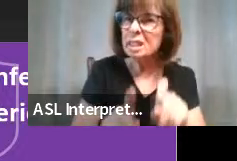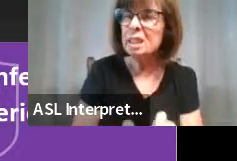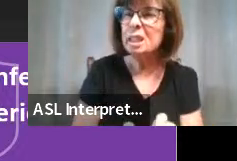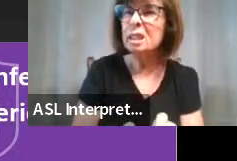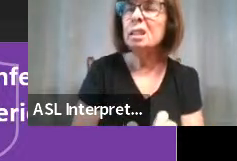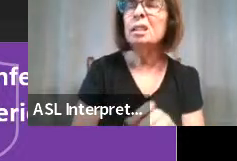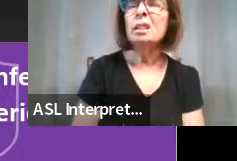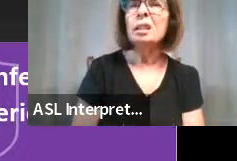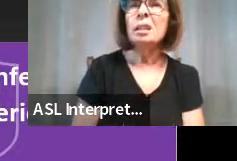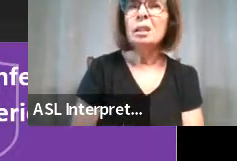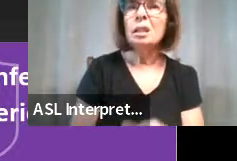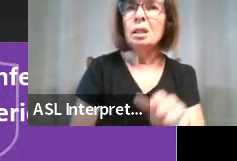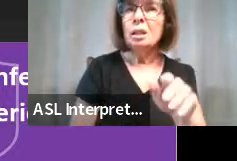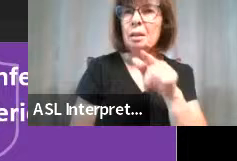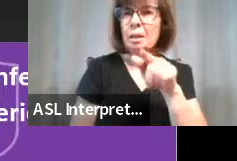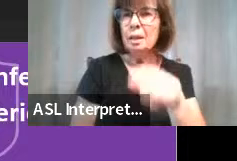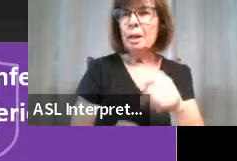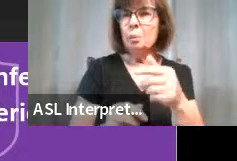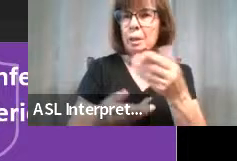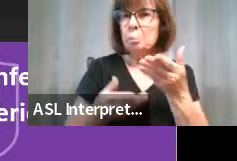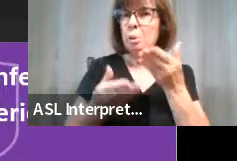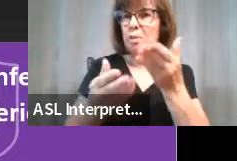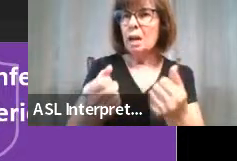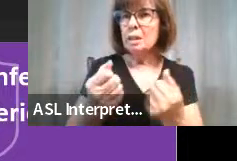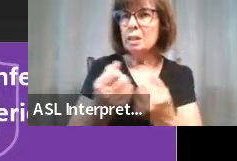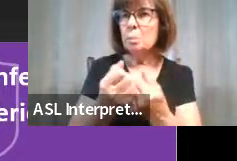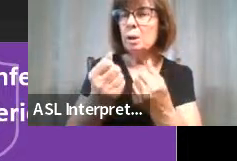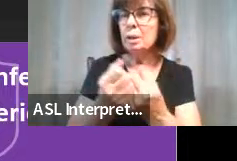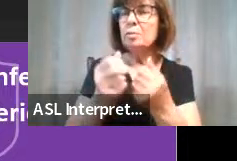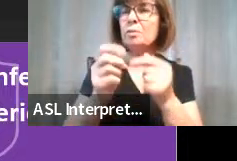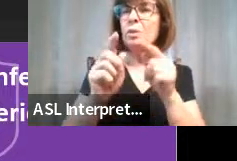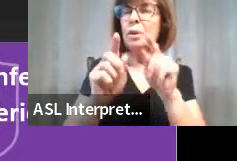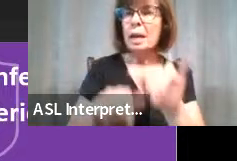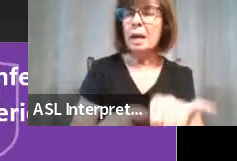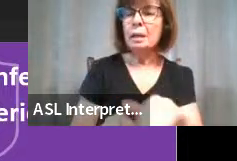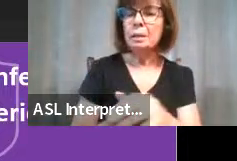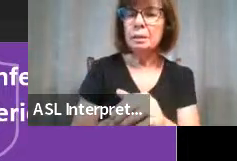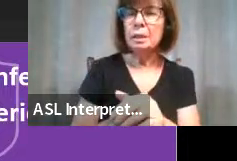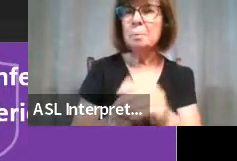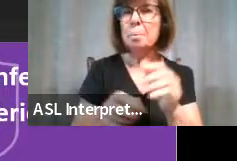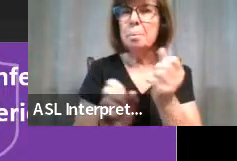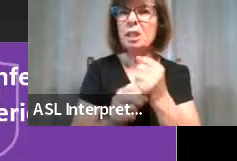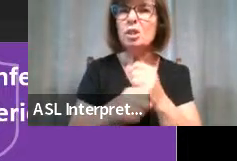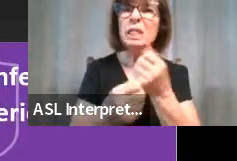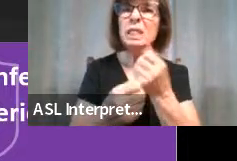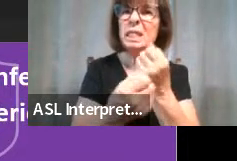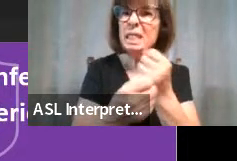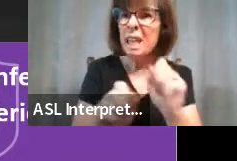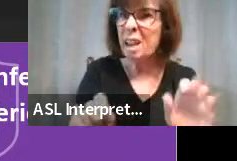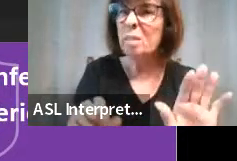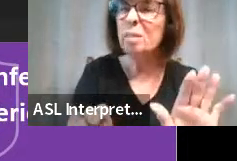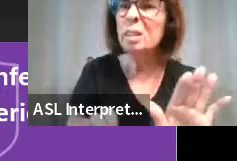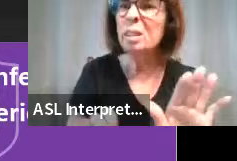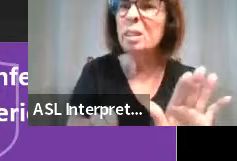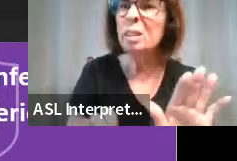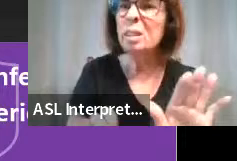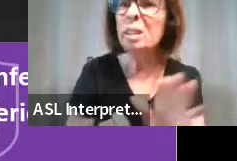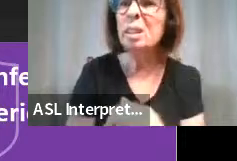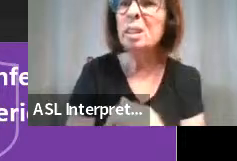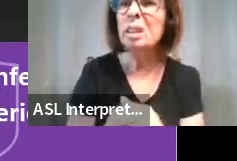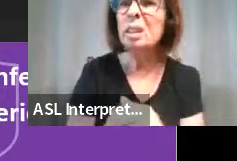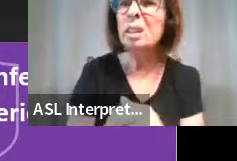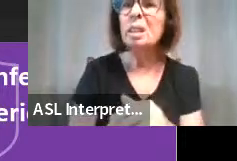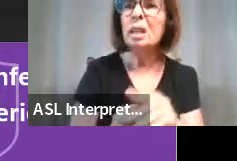the area that we're providing support is safe, and as far as the medication the treatment we're providing is safe, giving